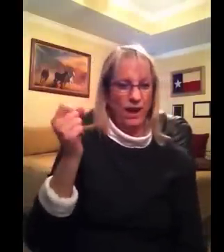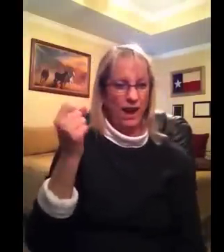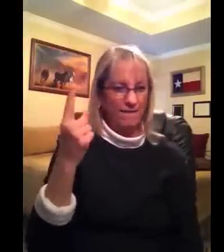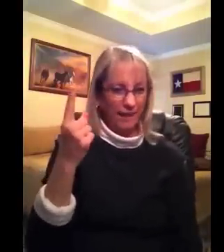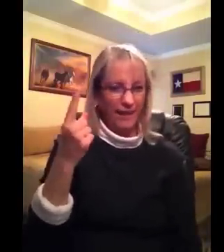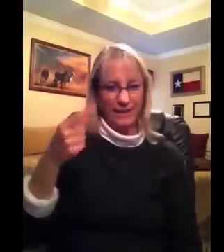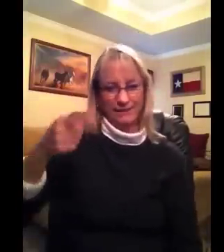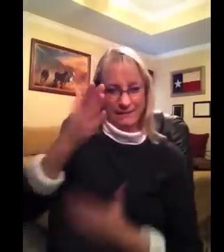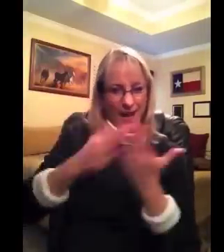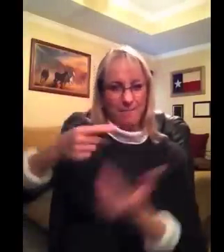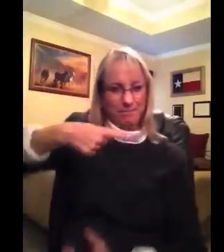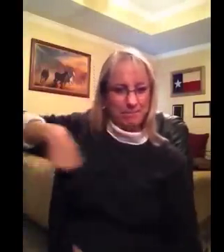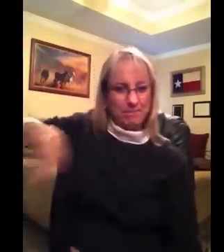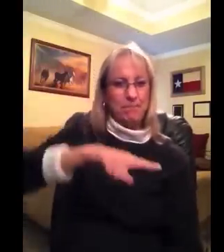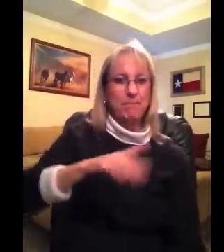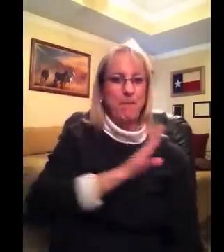Last November of 2011,